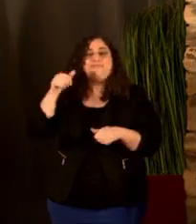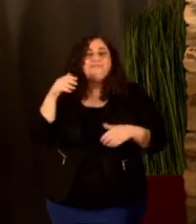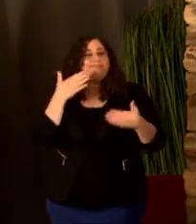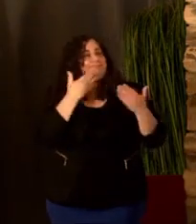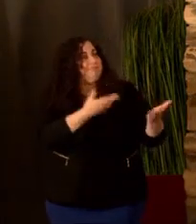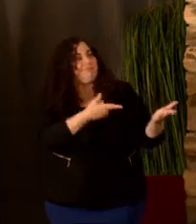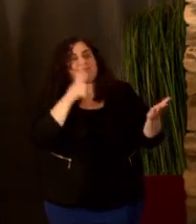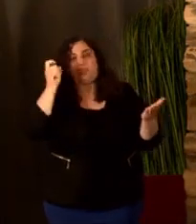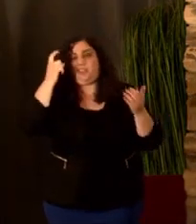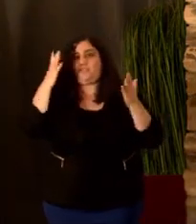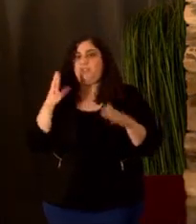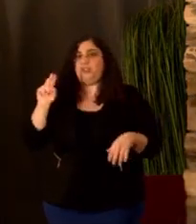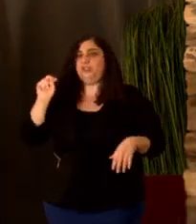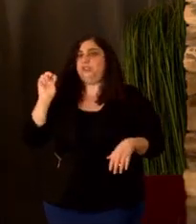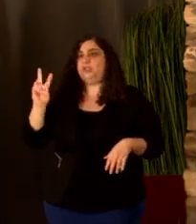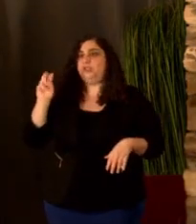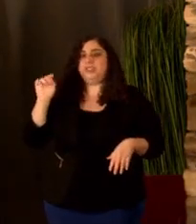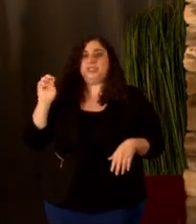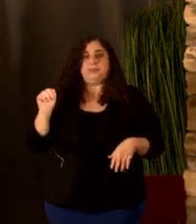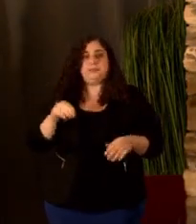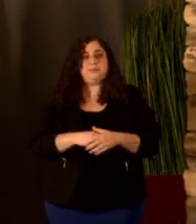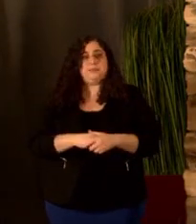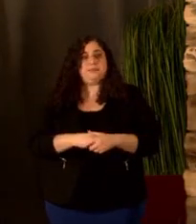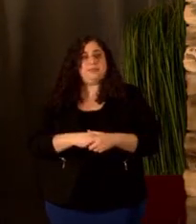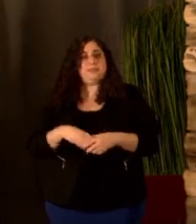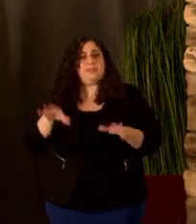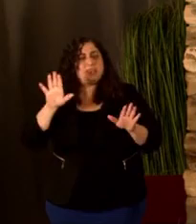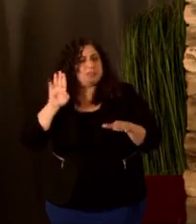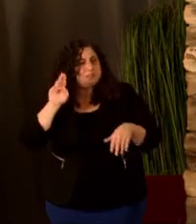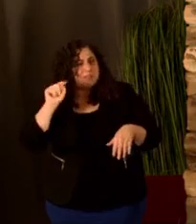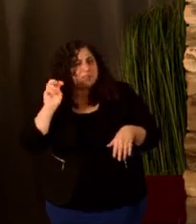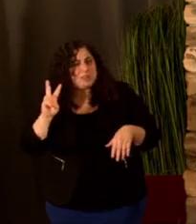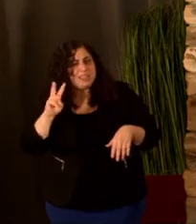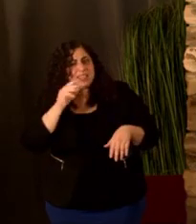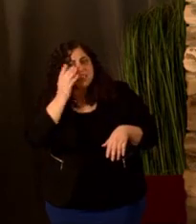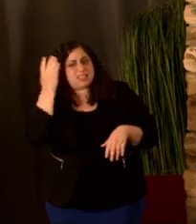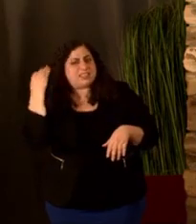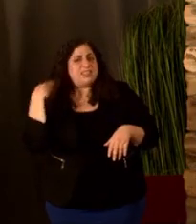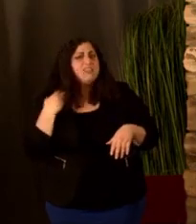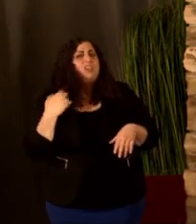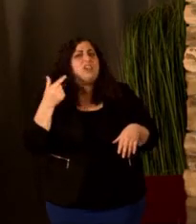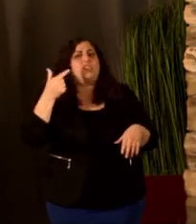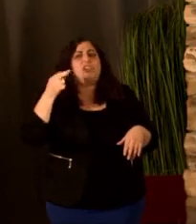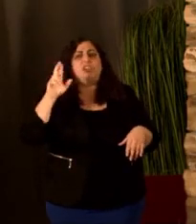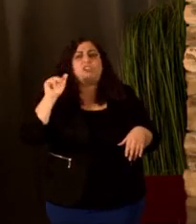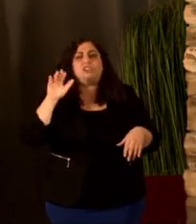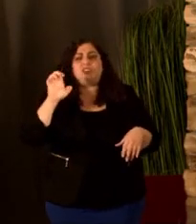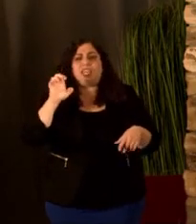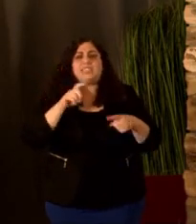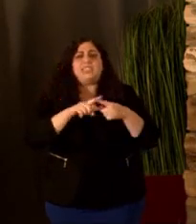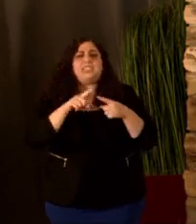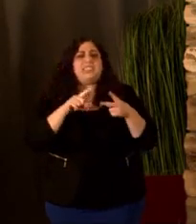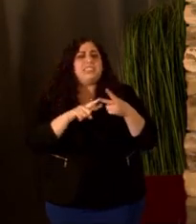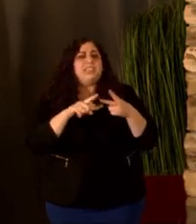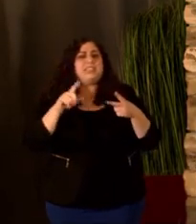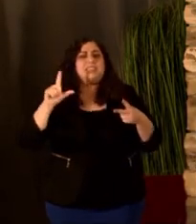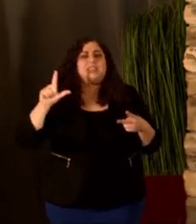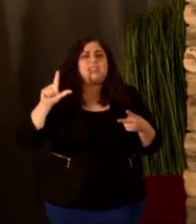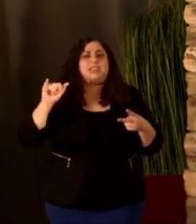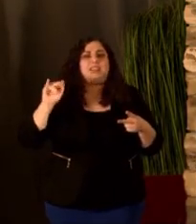Thank you, Mr. Mayor. By the way, Mia Grace and Lindsay, you have a second? Just, if I may, Mr.